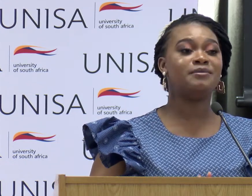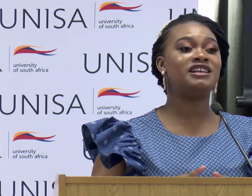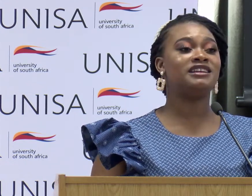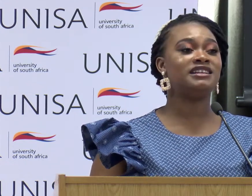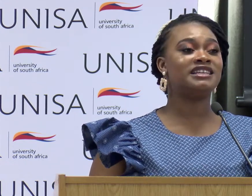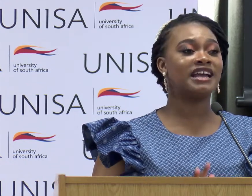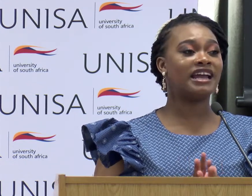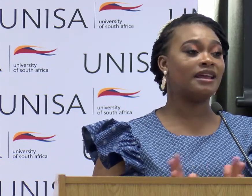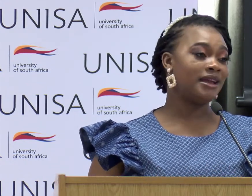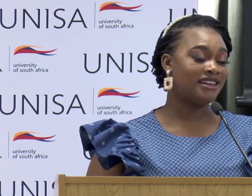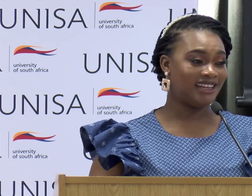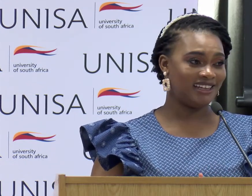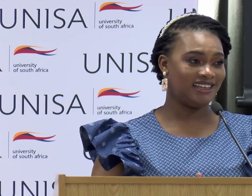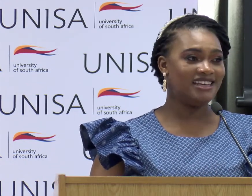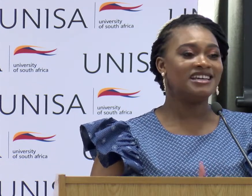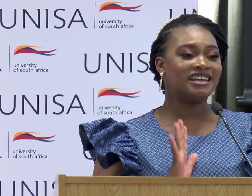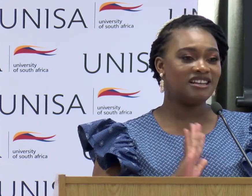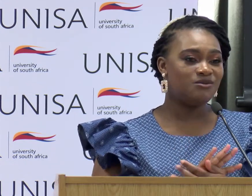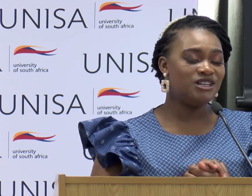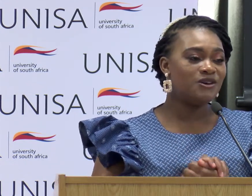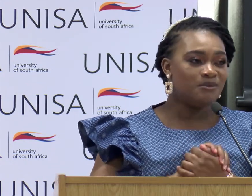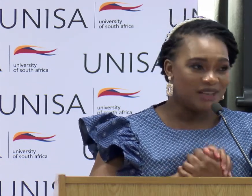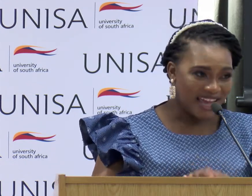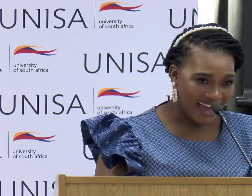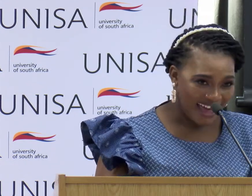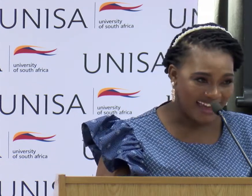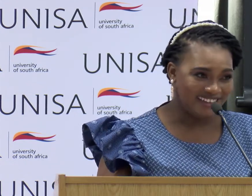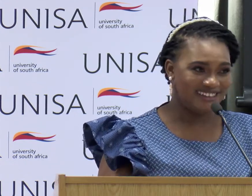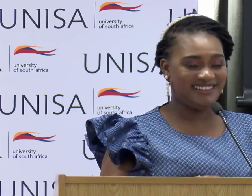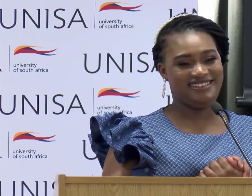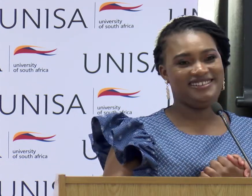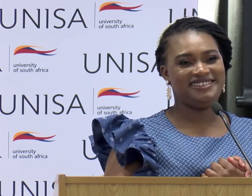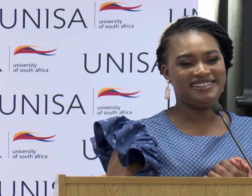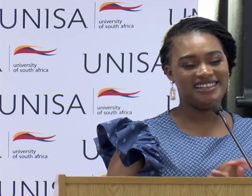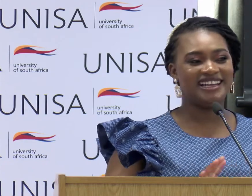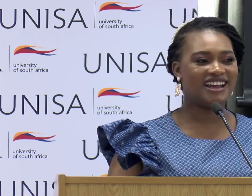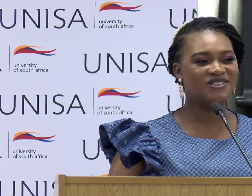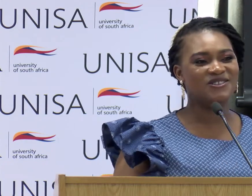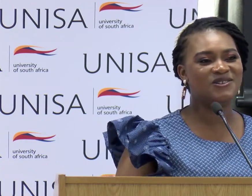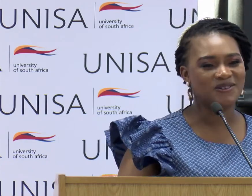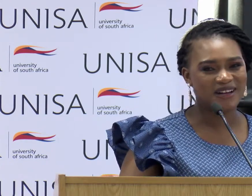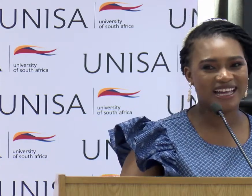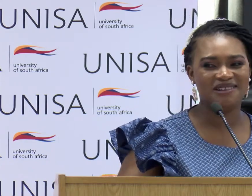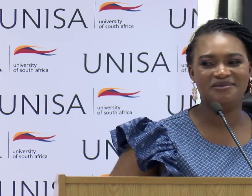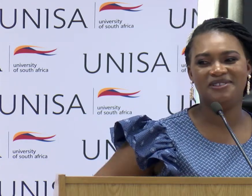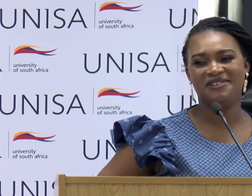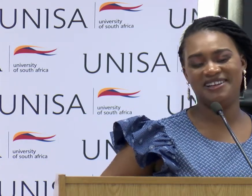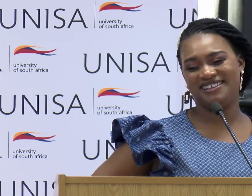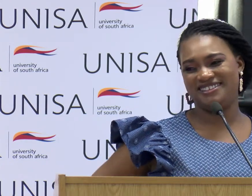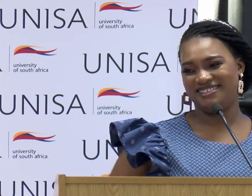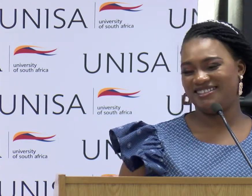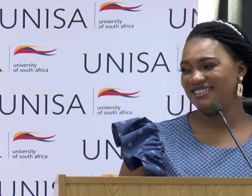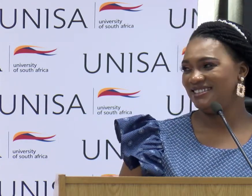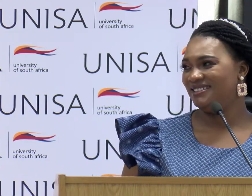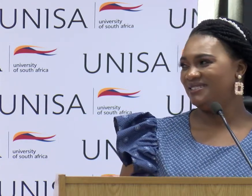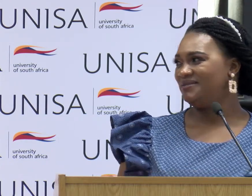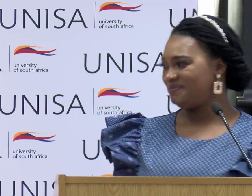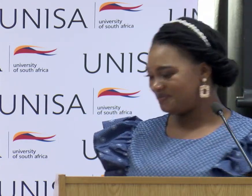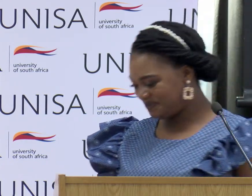le nankabeli le sakala bateng. Re le buile ho minahane. Le kalukulu wa ga lebo.